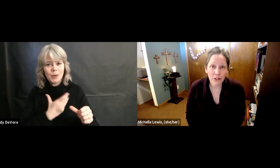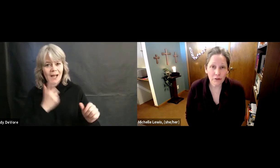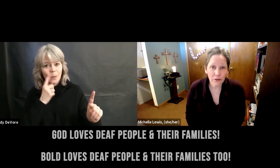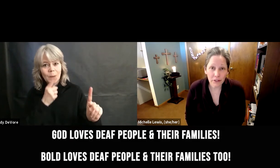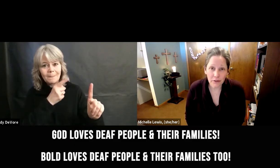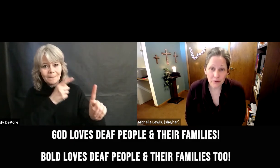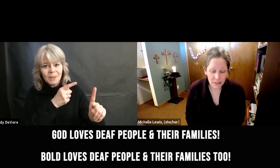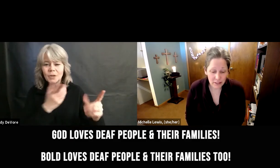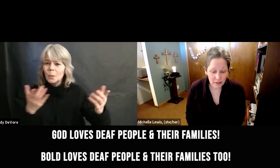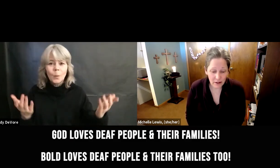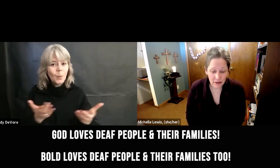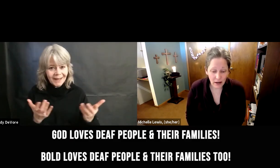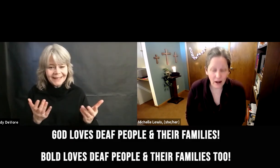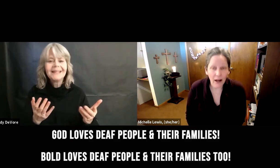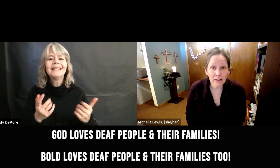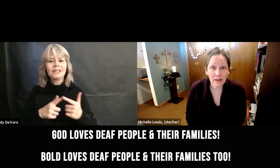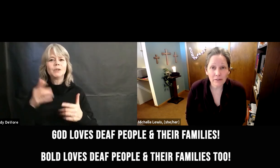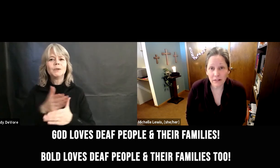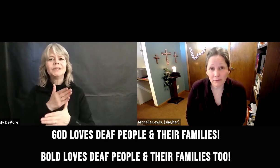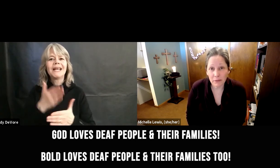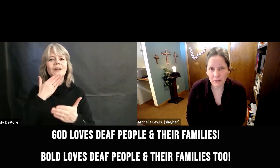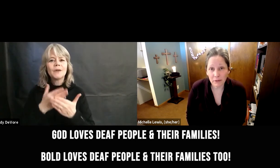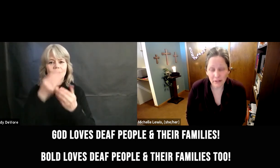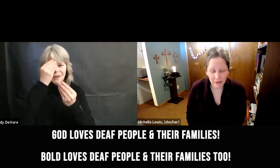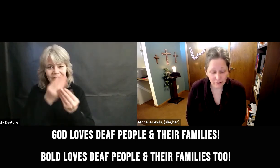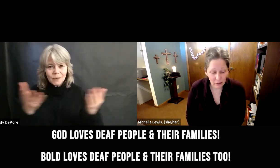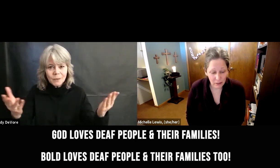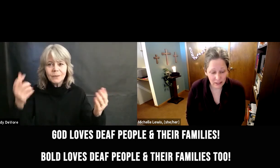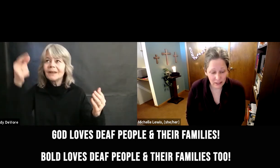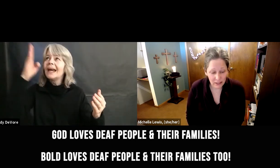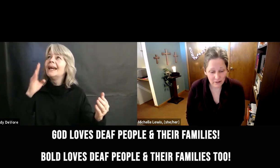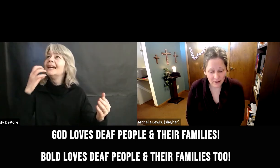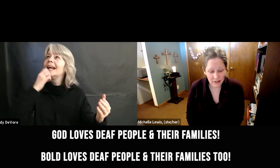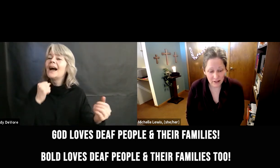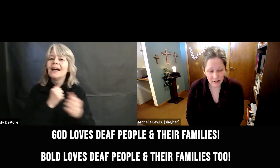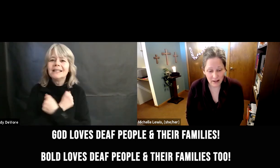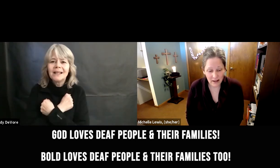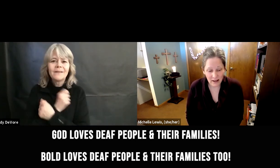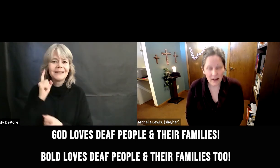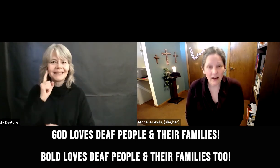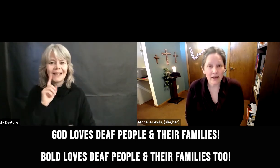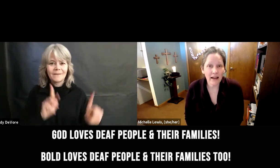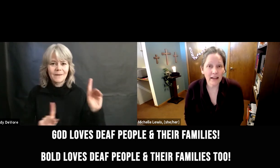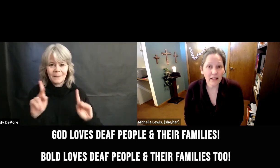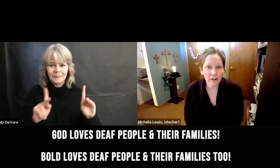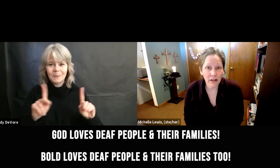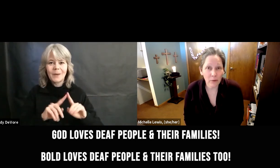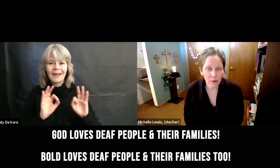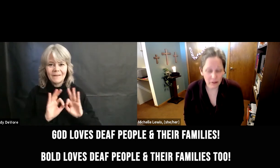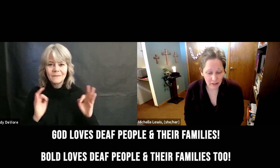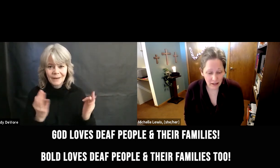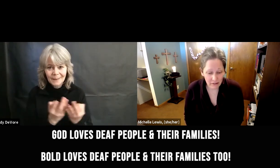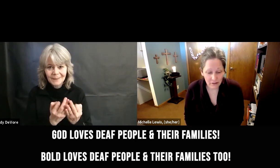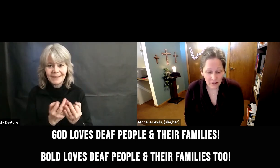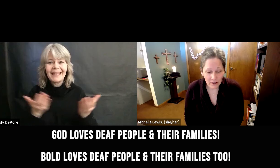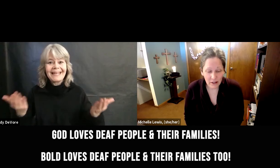to share the good news that God loves deaf people and their families, and that here at Bread